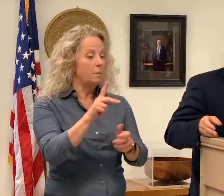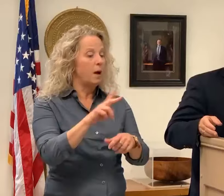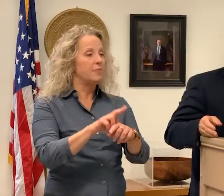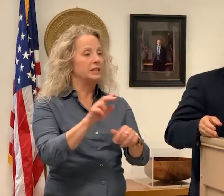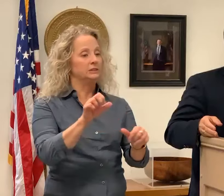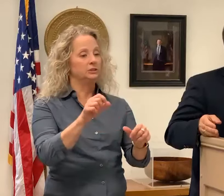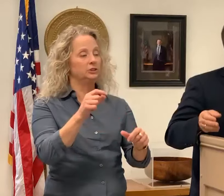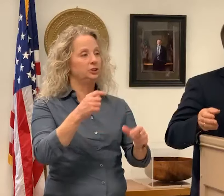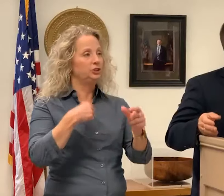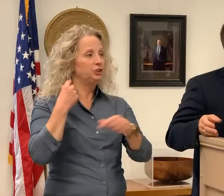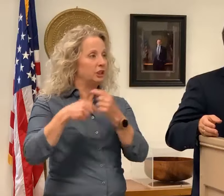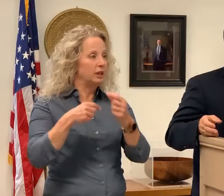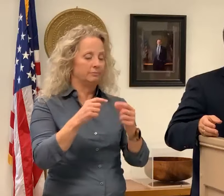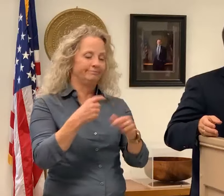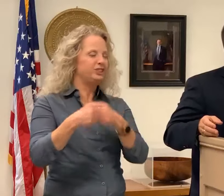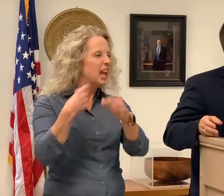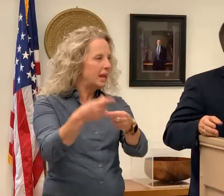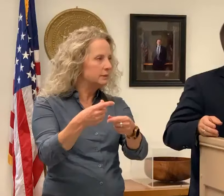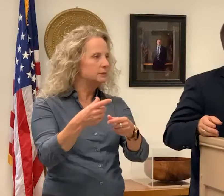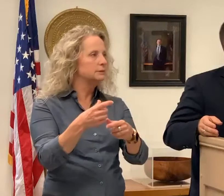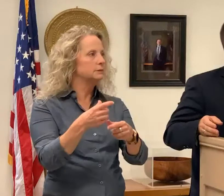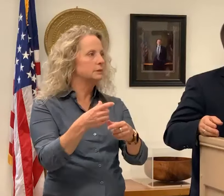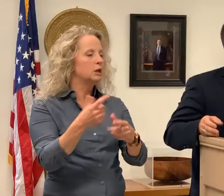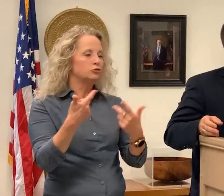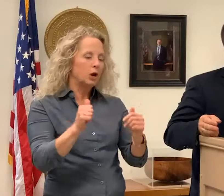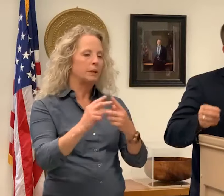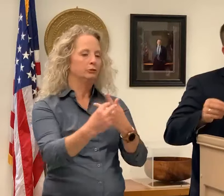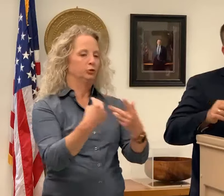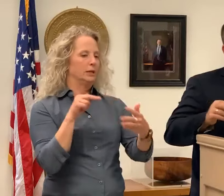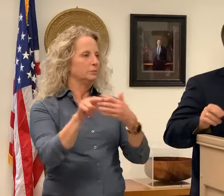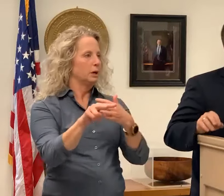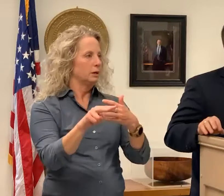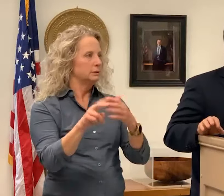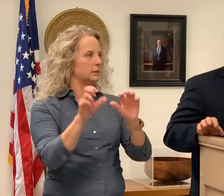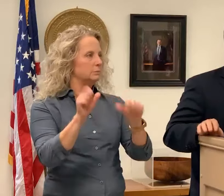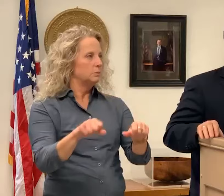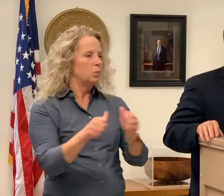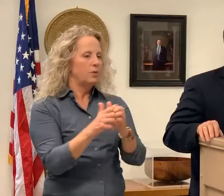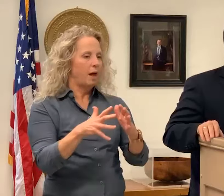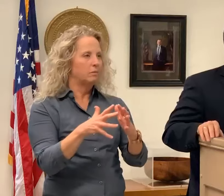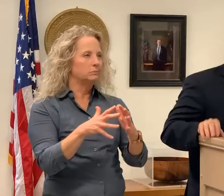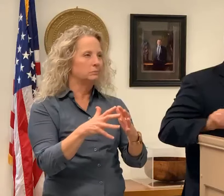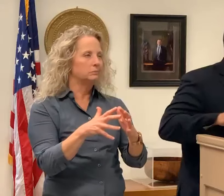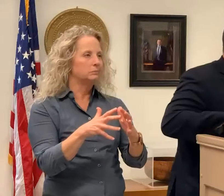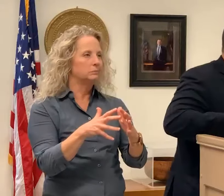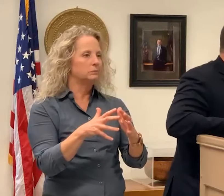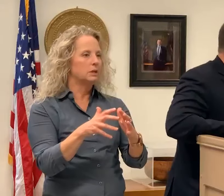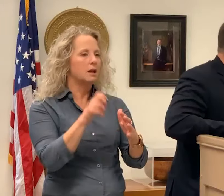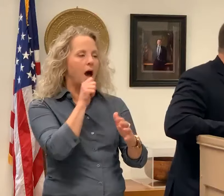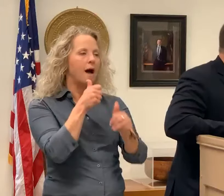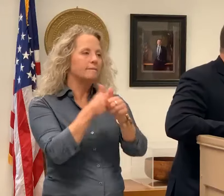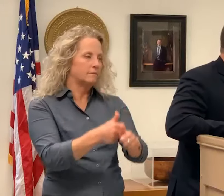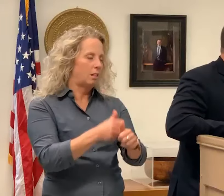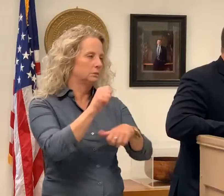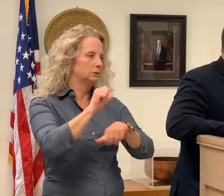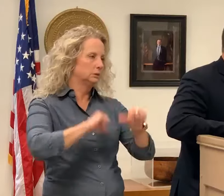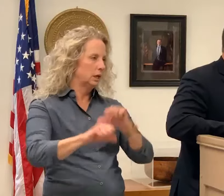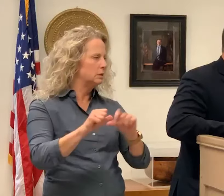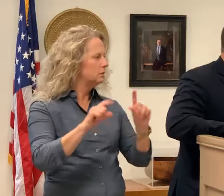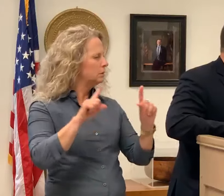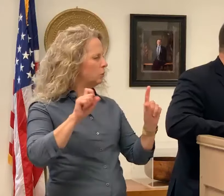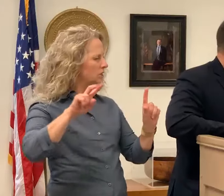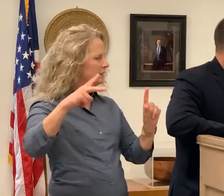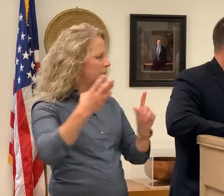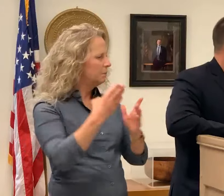it immediately, but we're trying to be as transparent as possible without deviating from science. Second part of the question was?